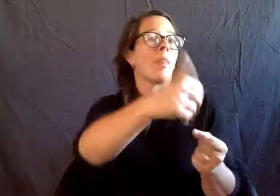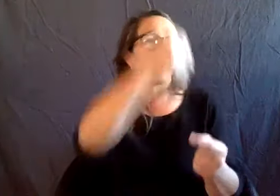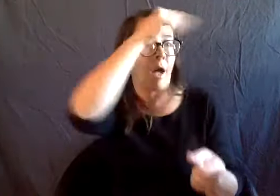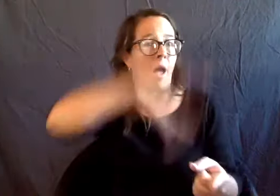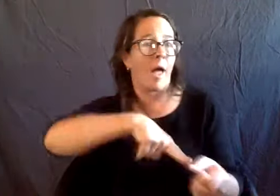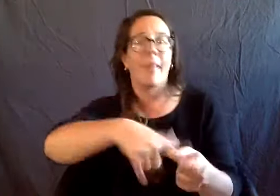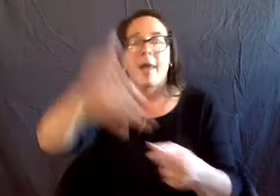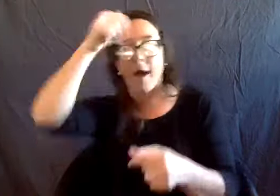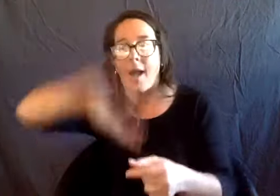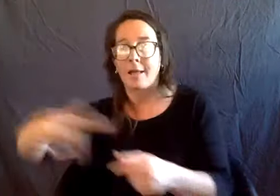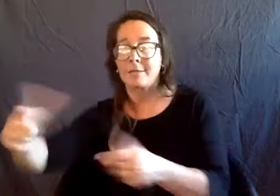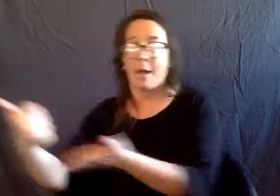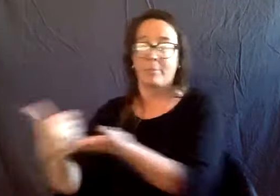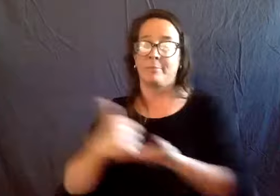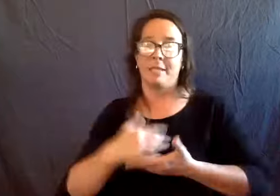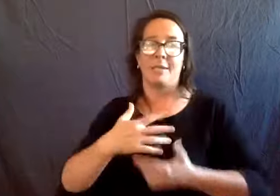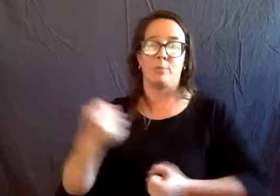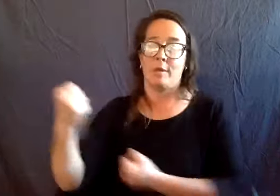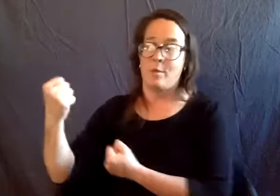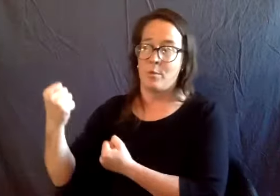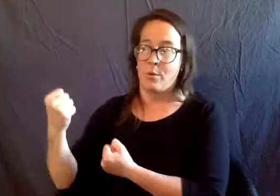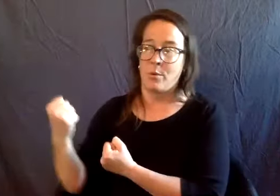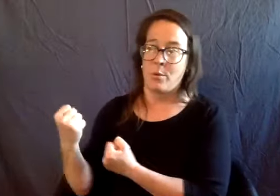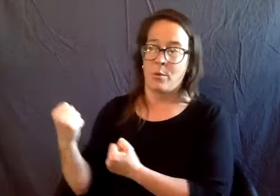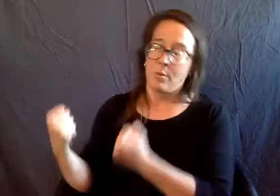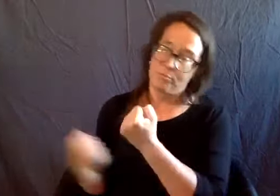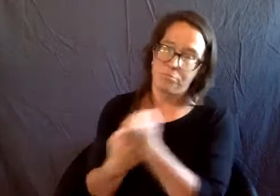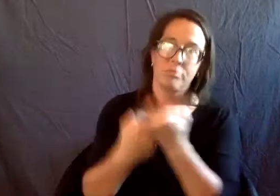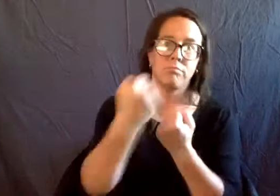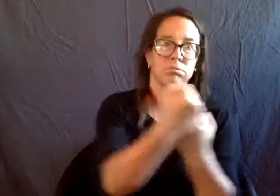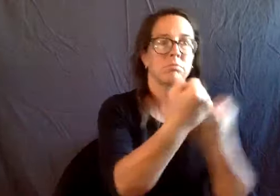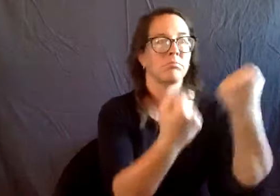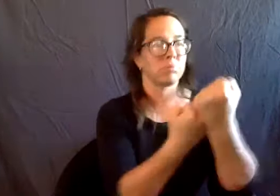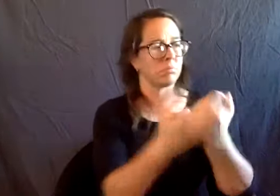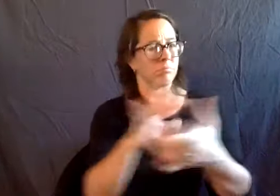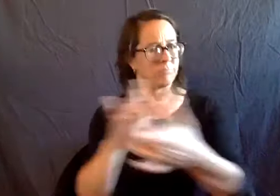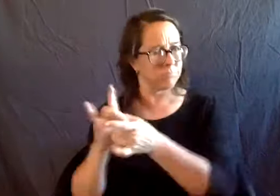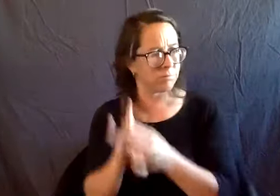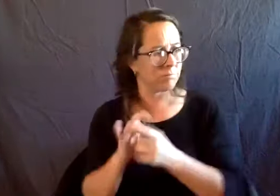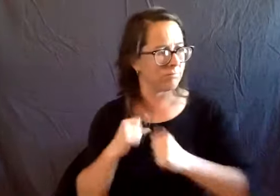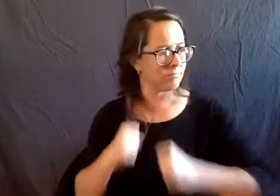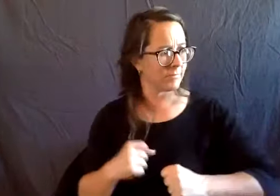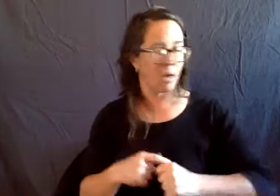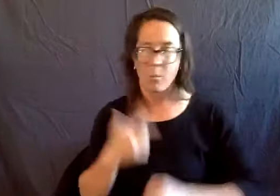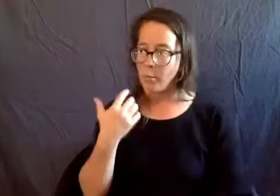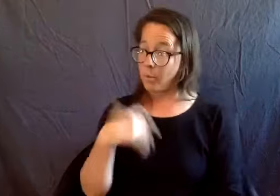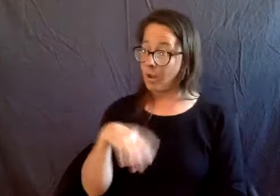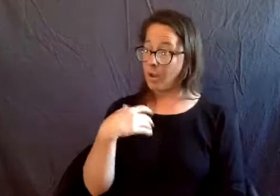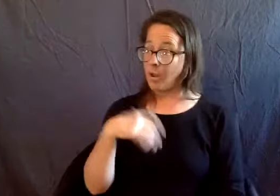And you saved my life by what you did for him. And that's edifying, you guys. I mean, for a guy like